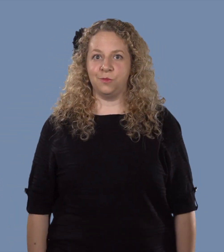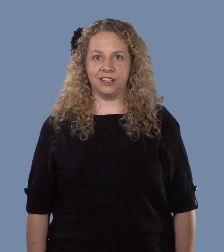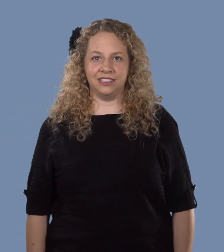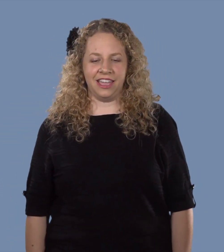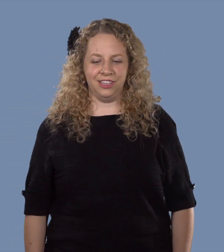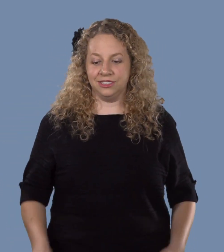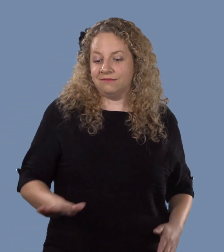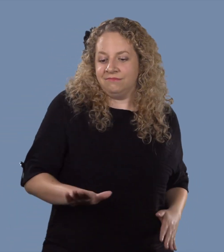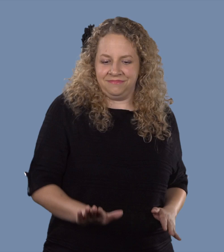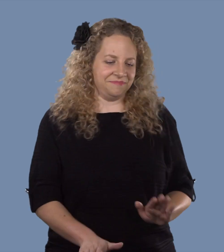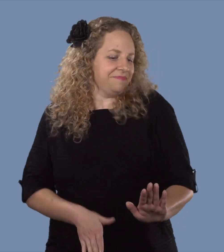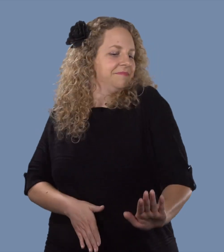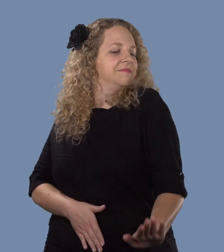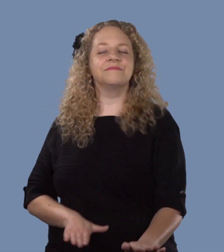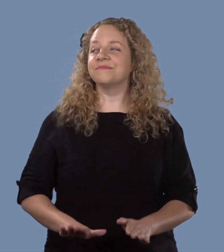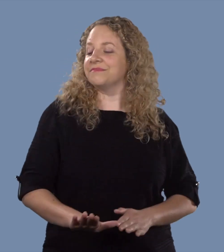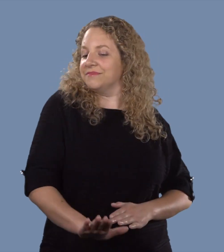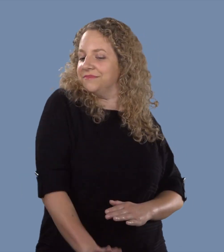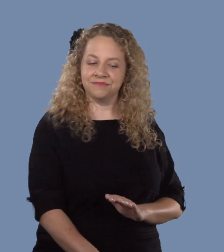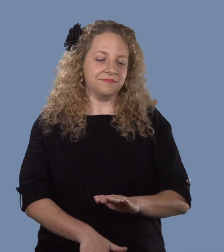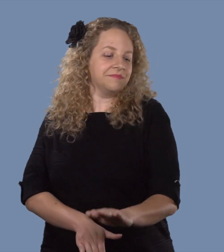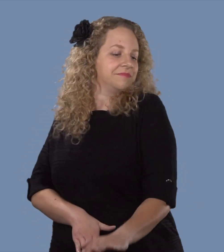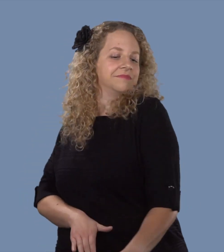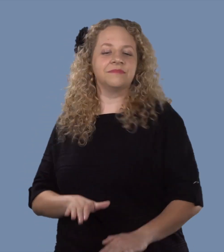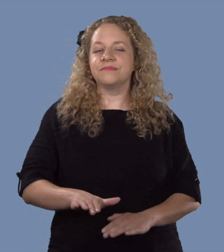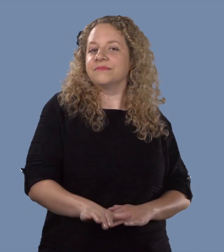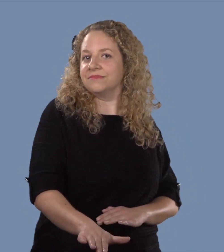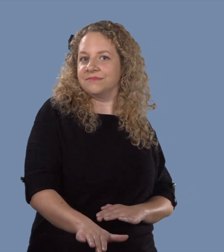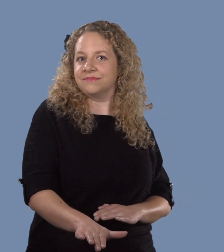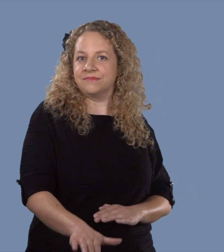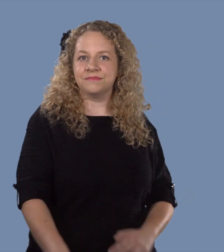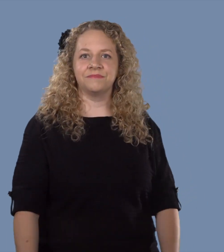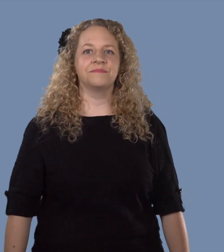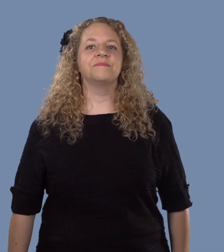Here are the signs you'll need to know to complete your classifiers assignment. Car,